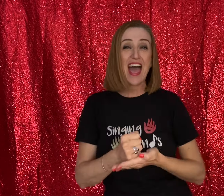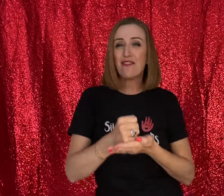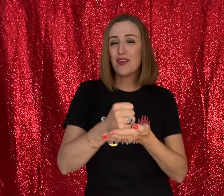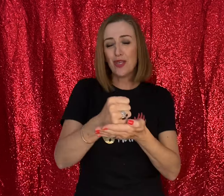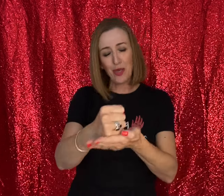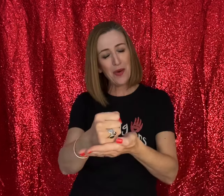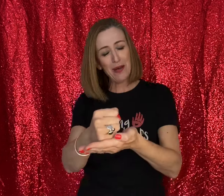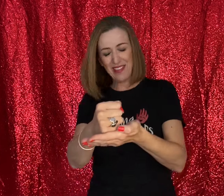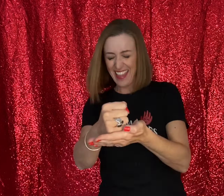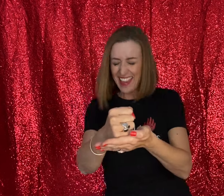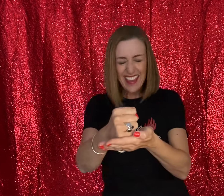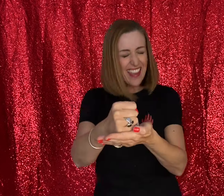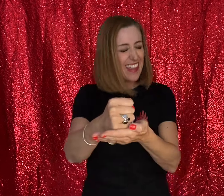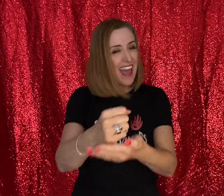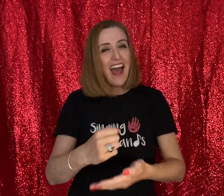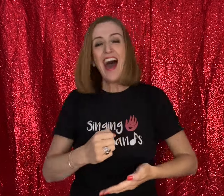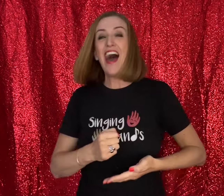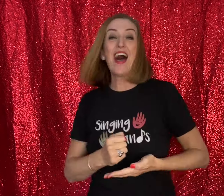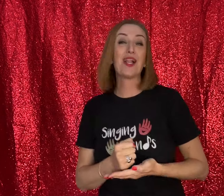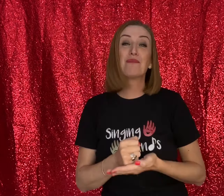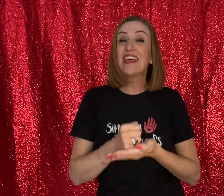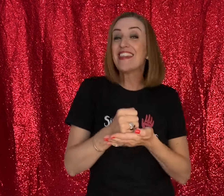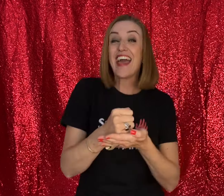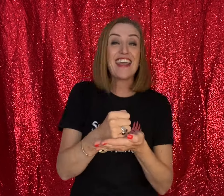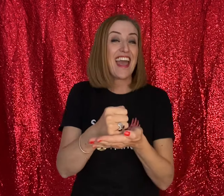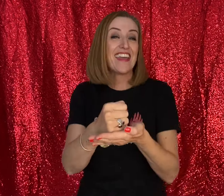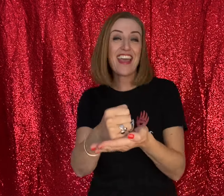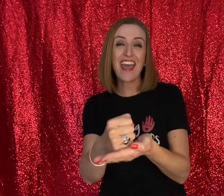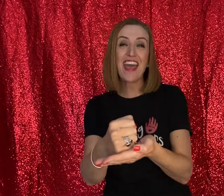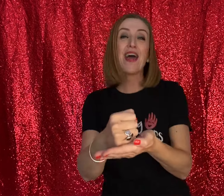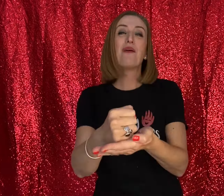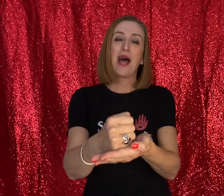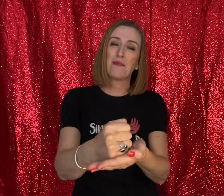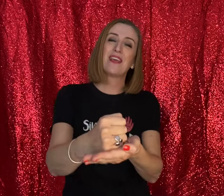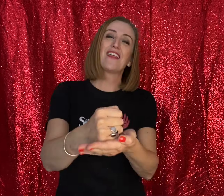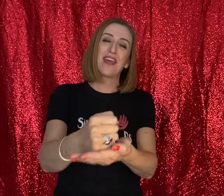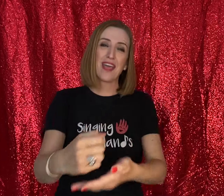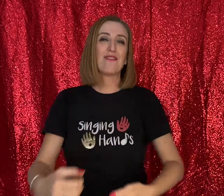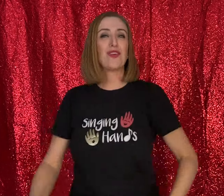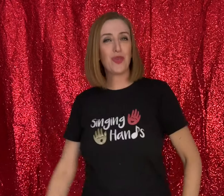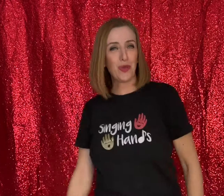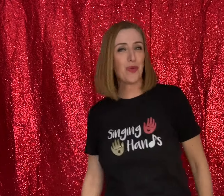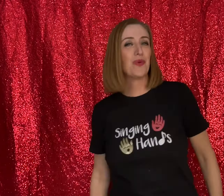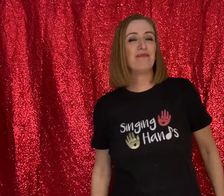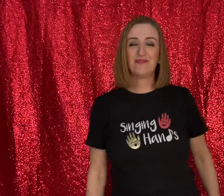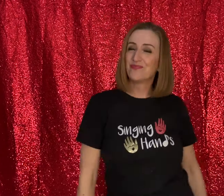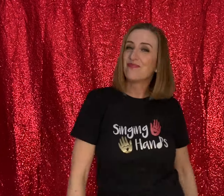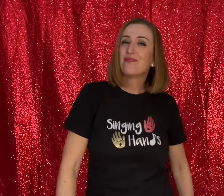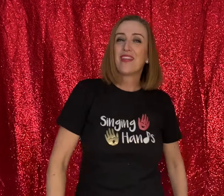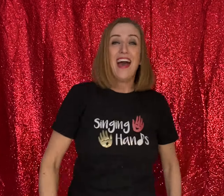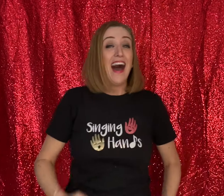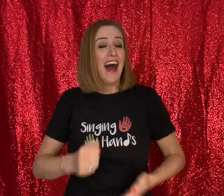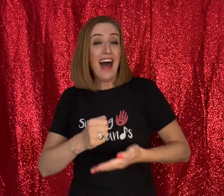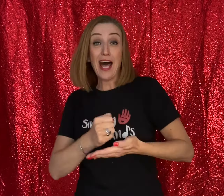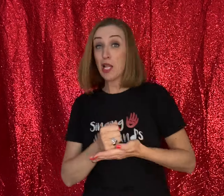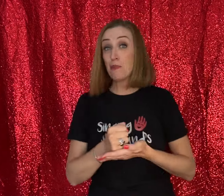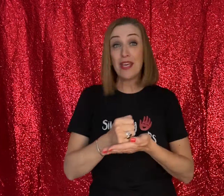for you. I'll be there, yeah, yeah. I'll be there for you. I'll be there,